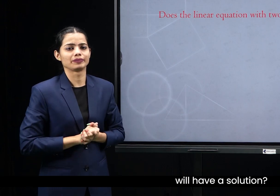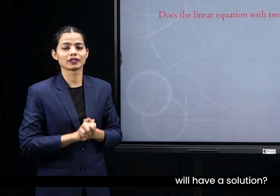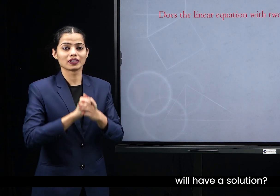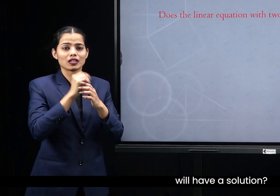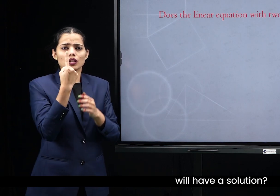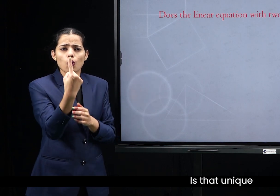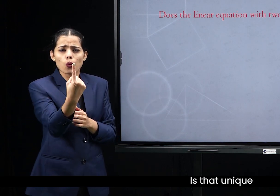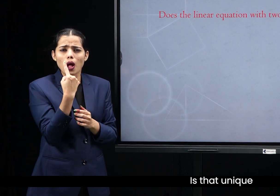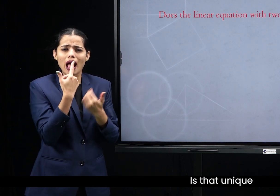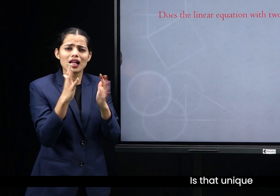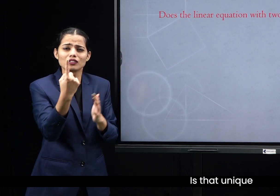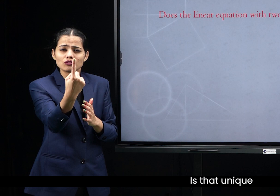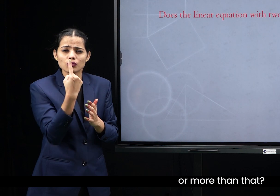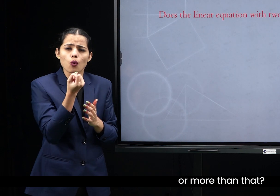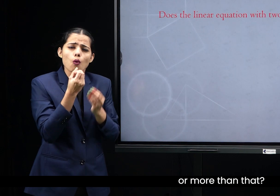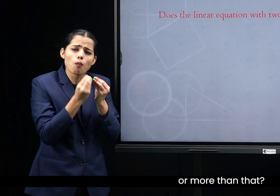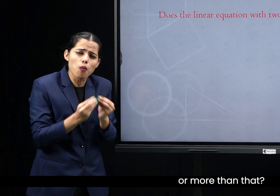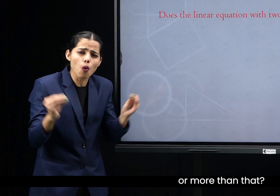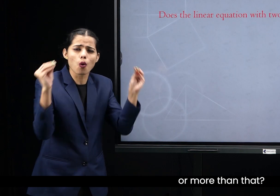Is debt unique or more than debt?